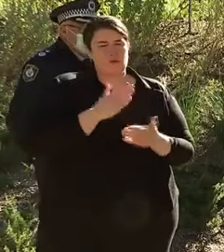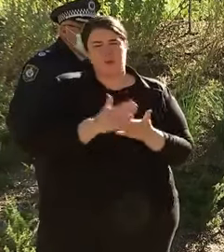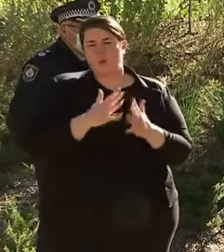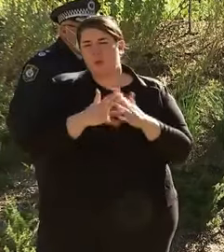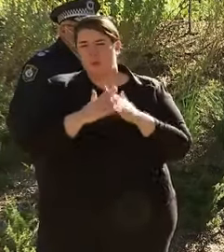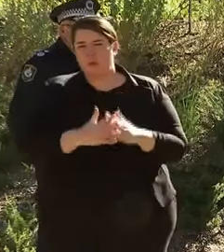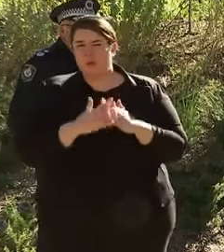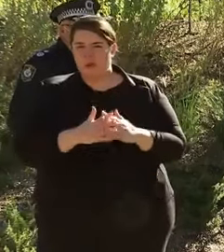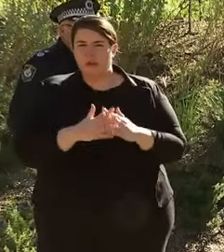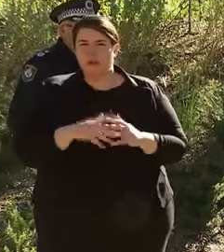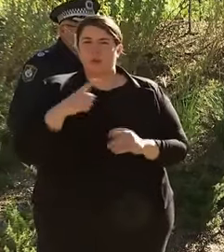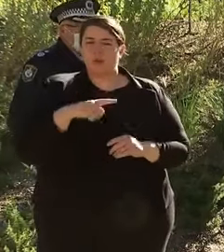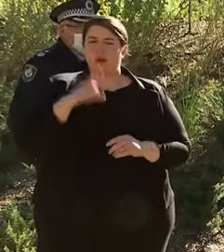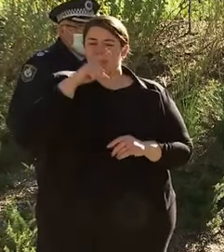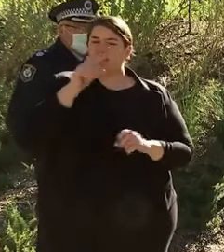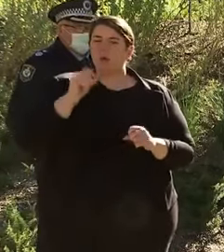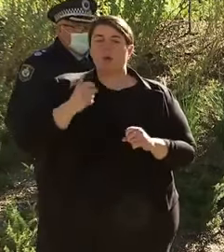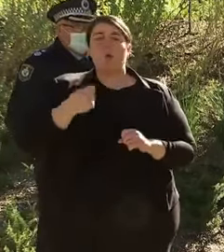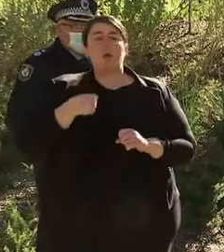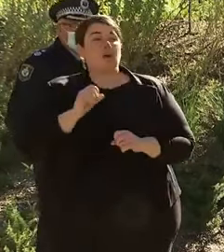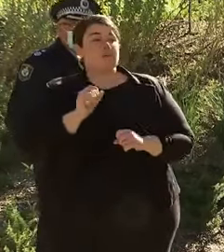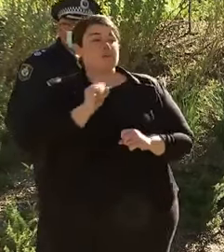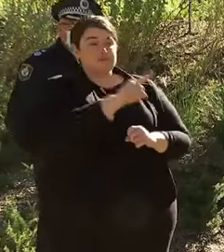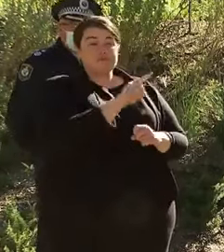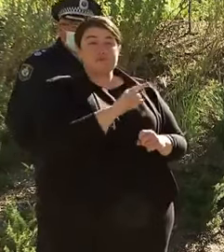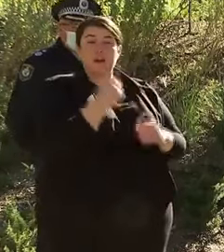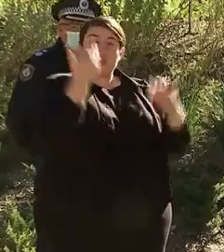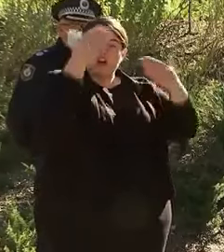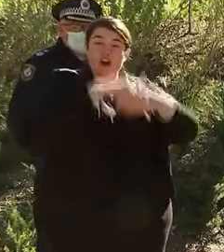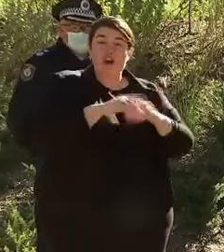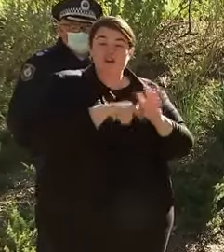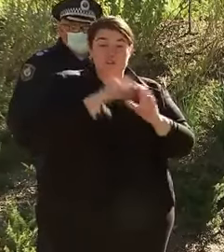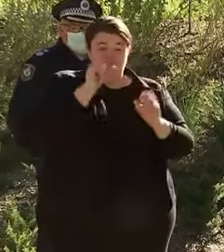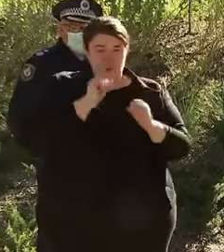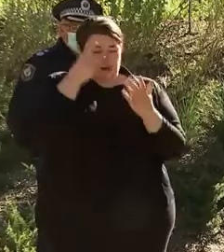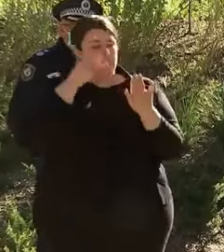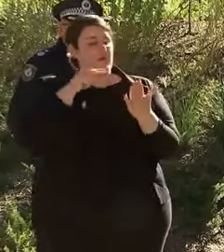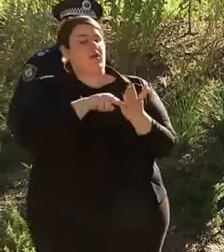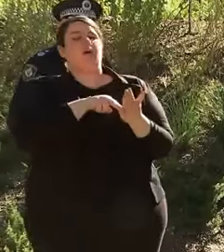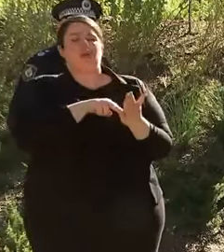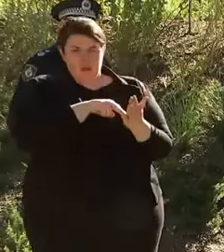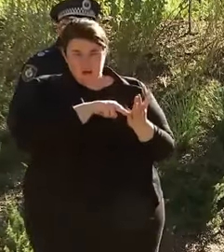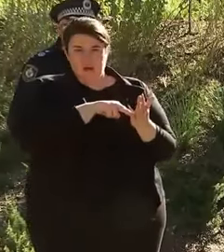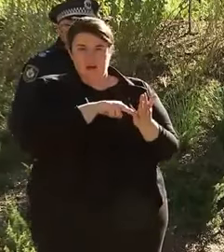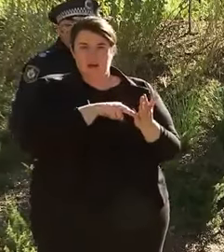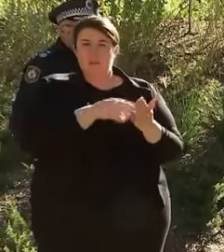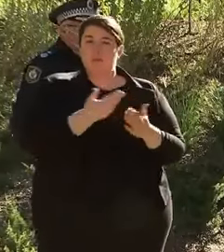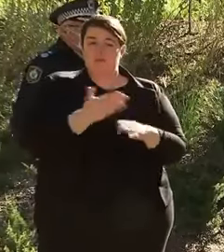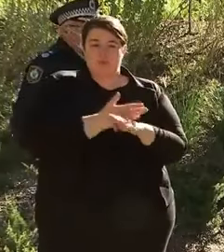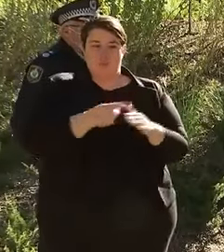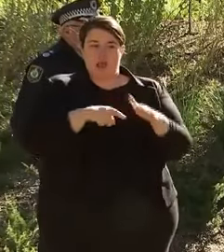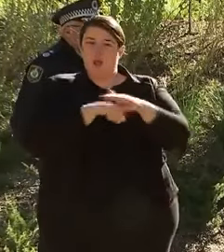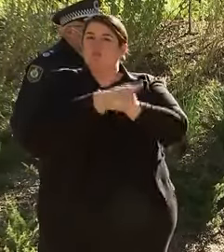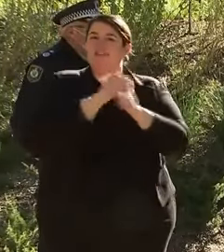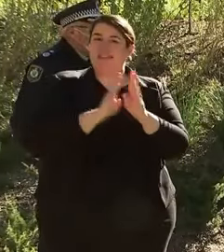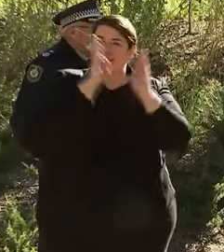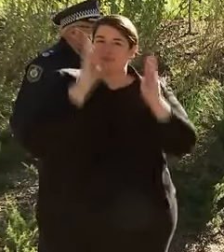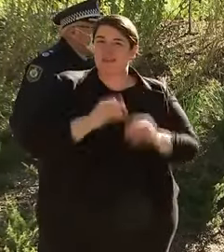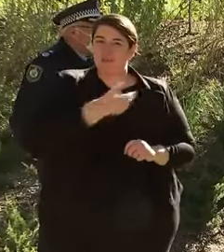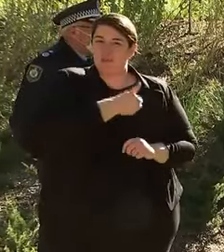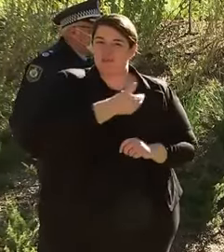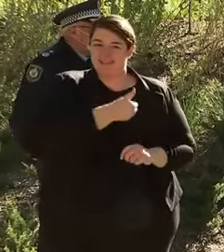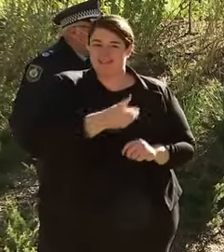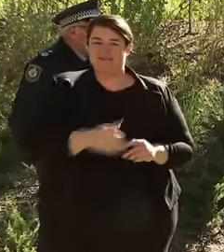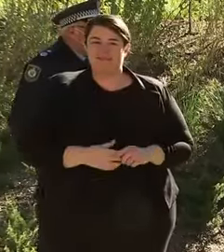because people often wake up, you know, we send those out at 11:50 and people wake up to those messages in their phone in the morning. And then